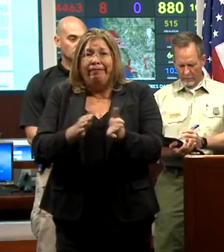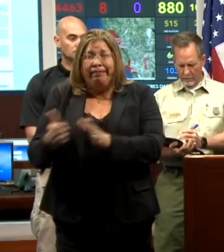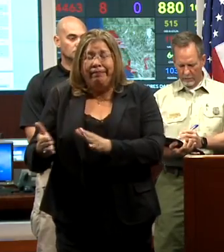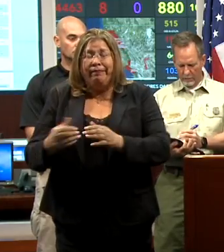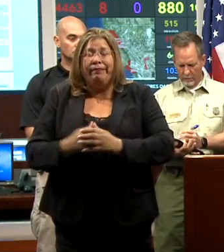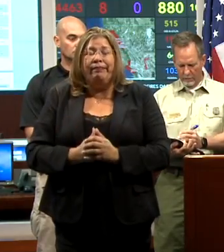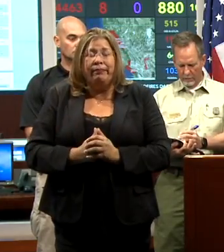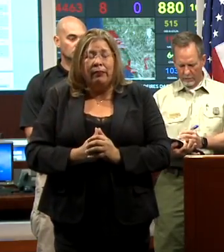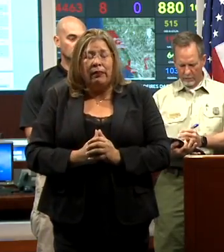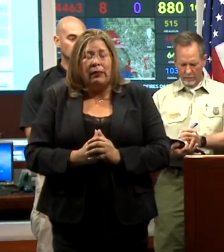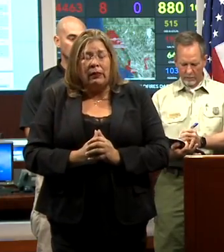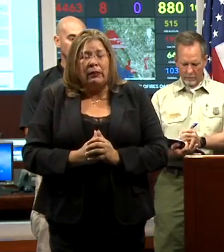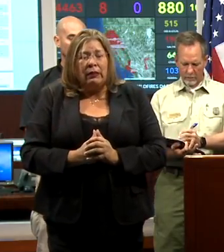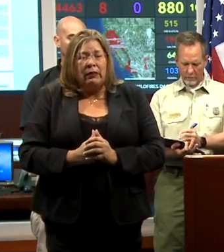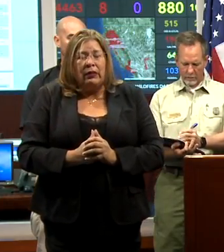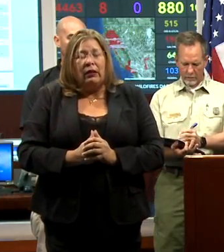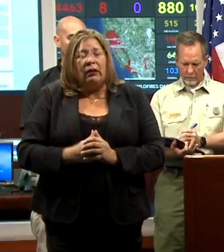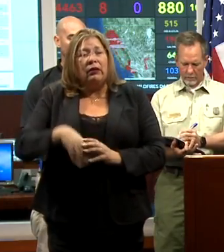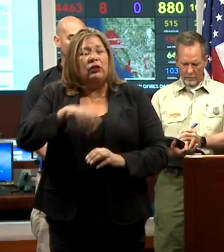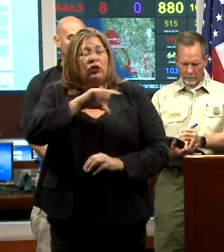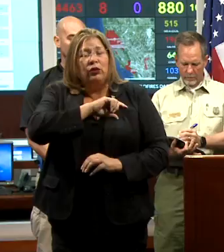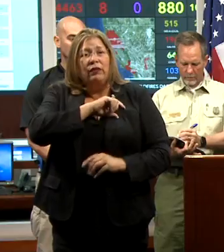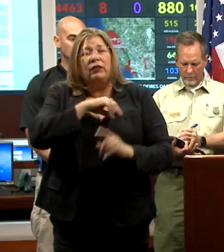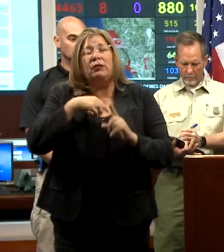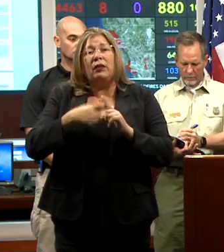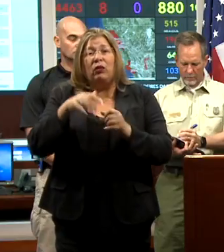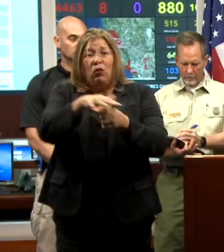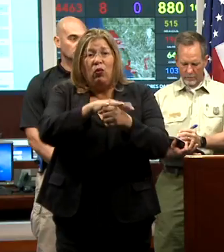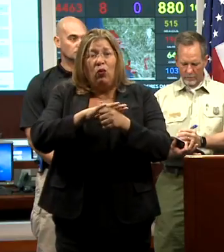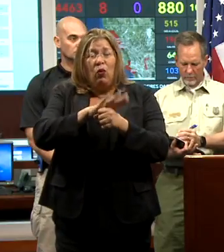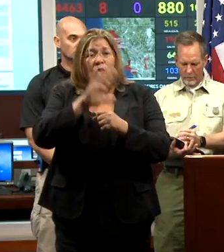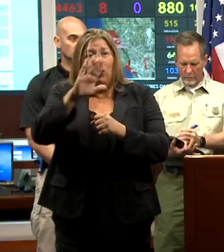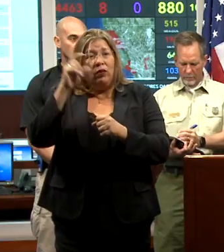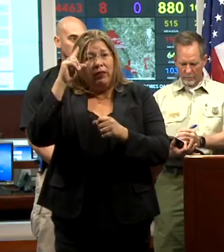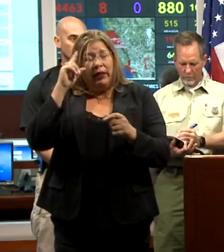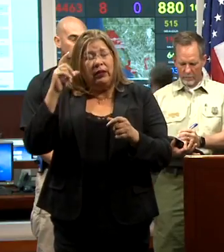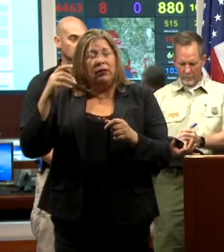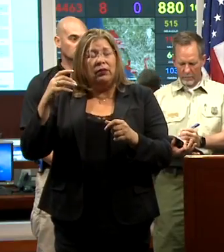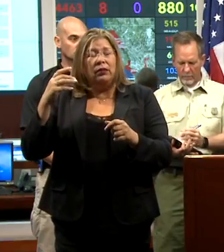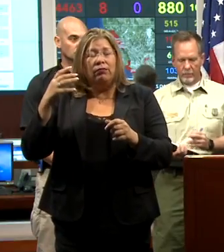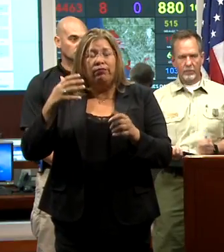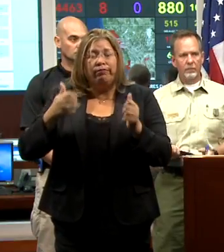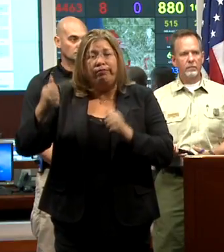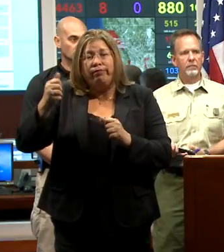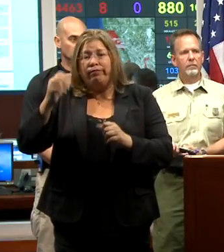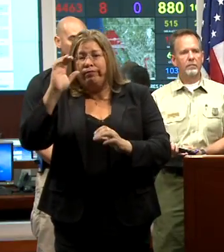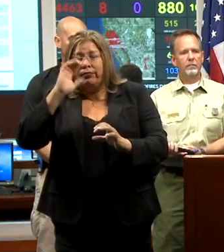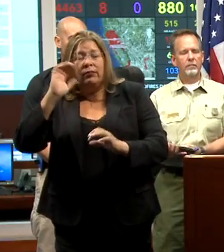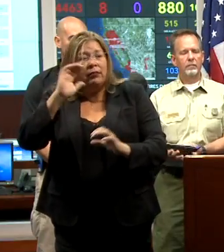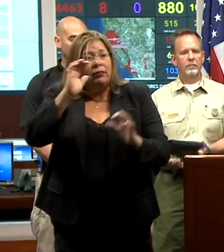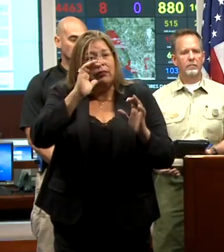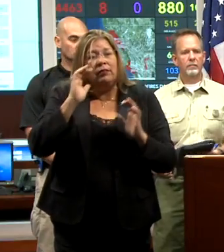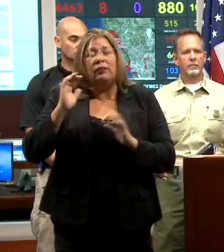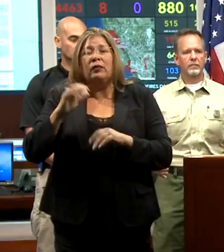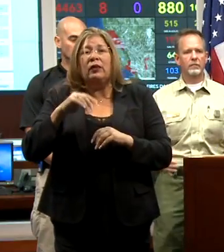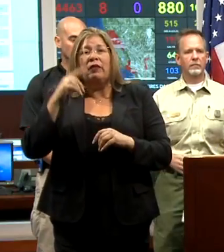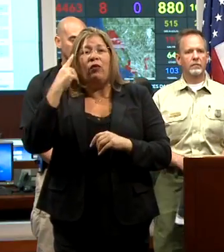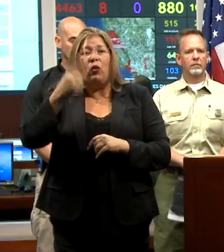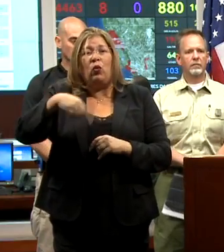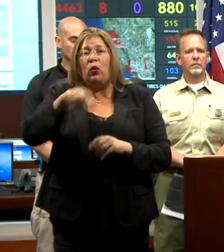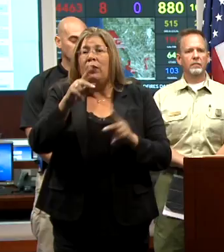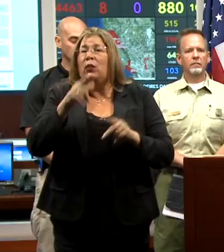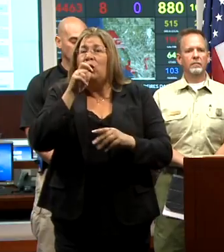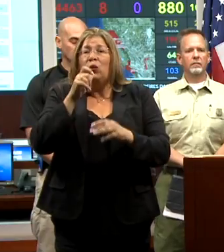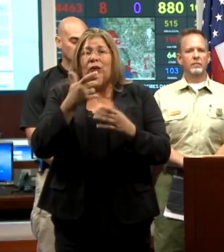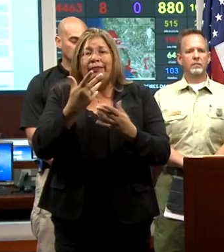lives. The sheriffs and local officials continue the task of searching for those that are still reported to be